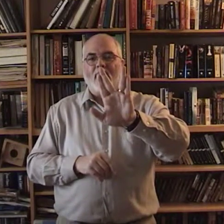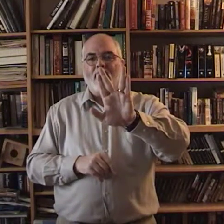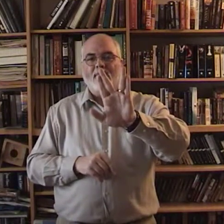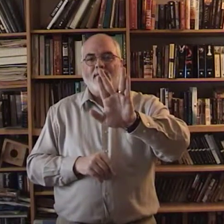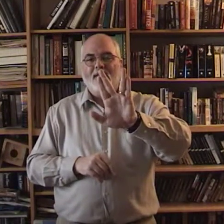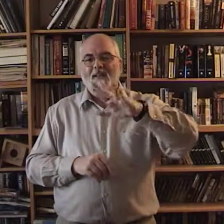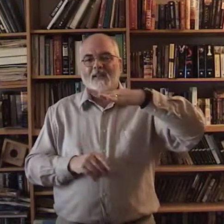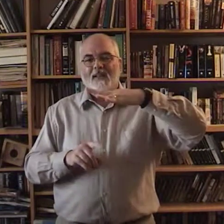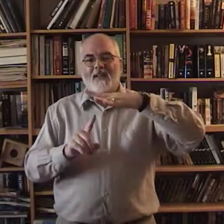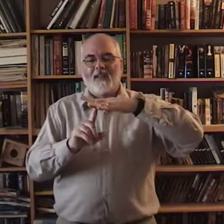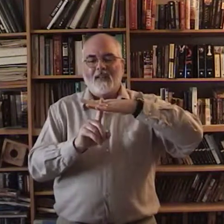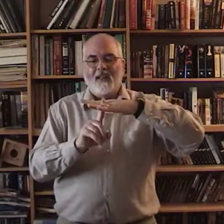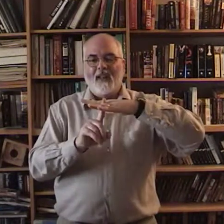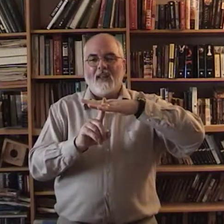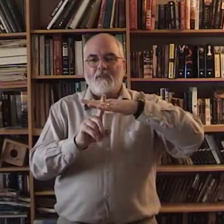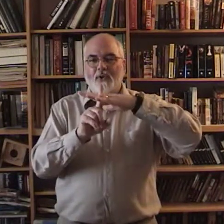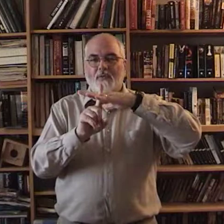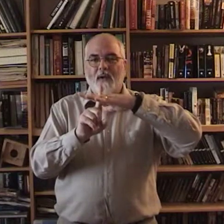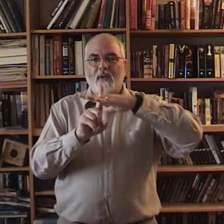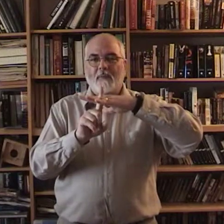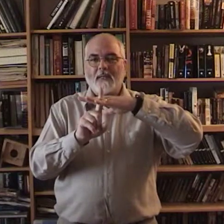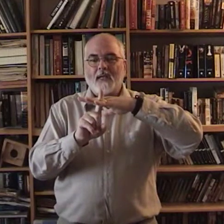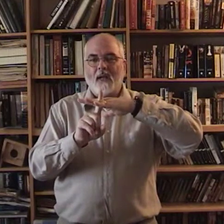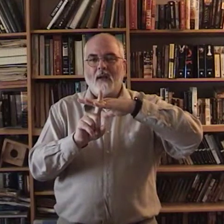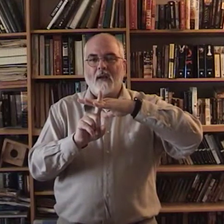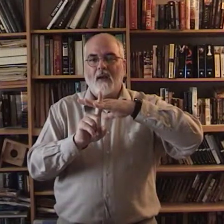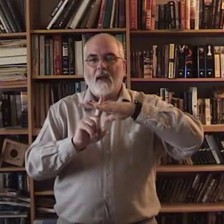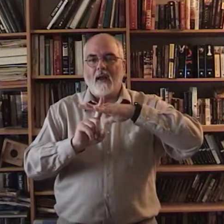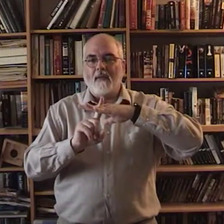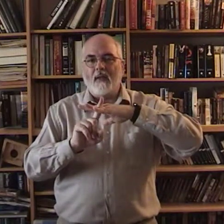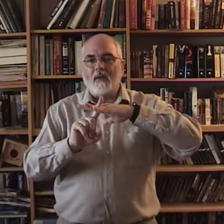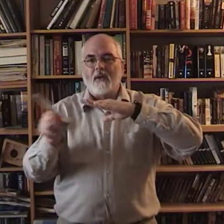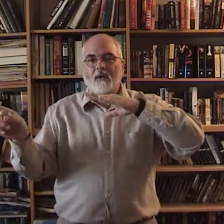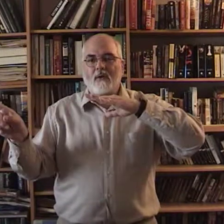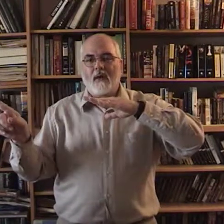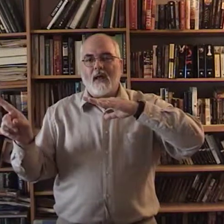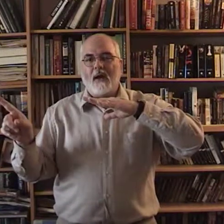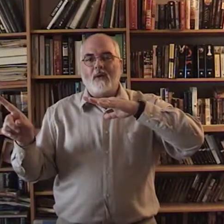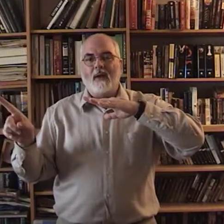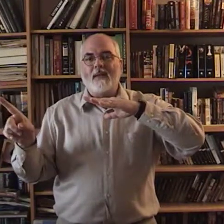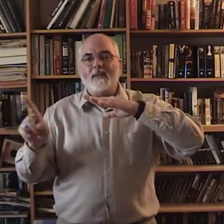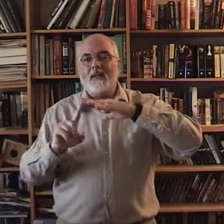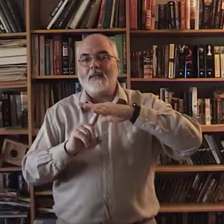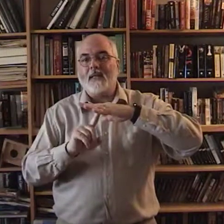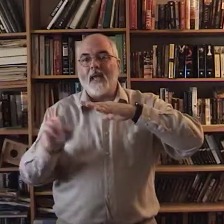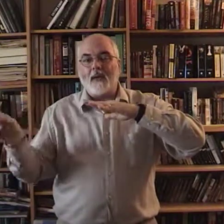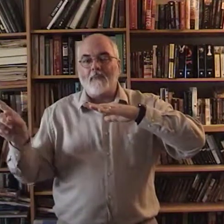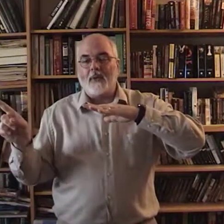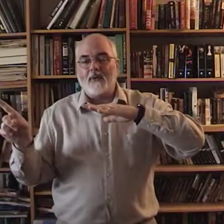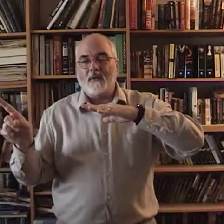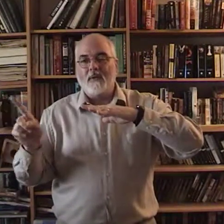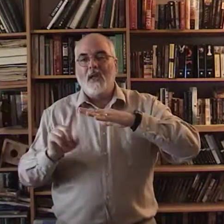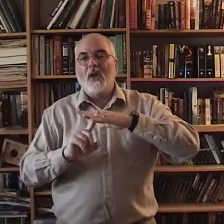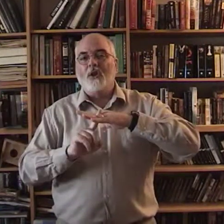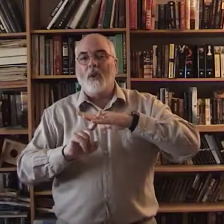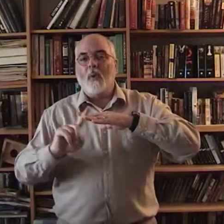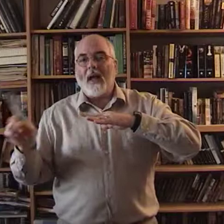fans. Put your finger up inside it and then out, and that's an escape. No